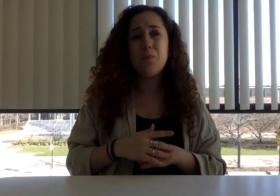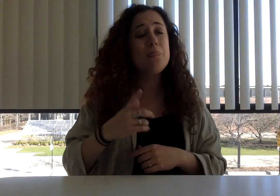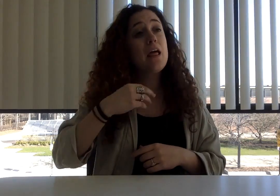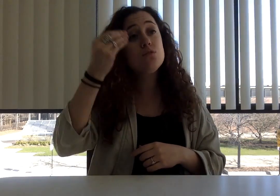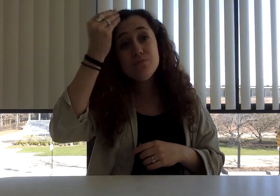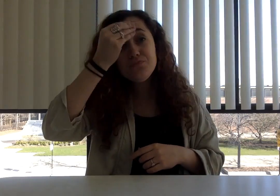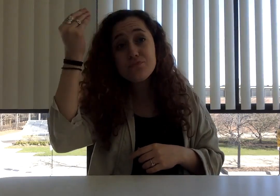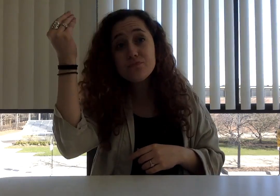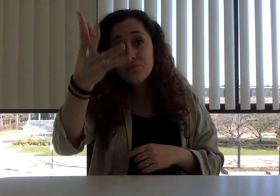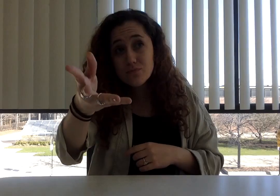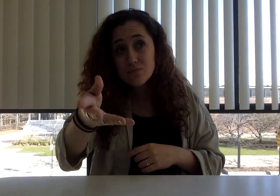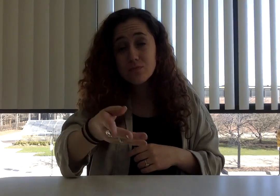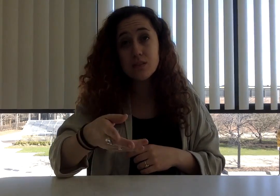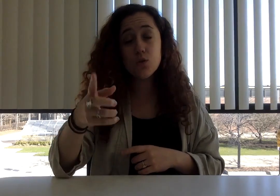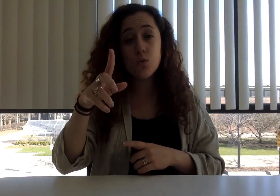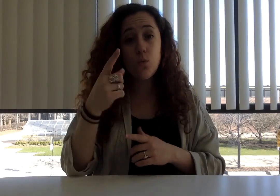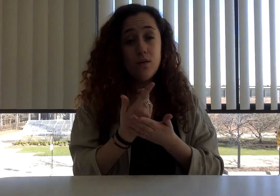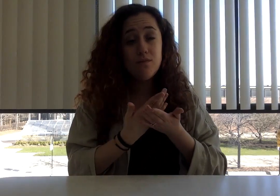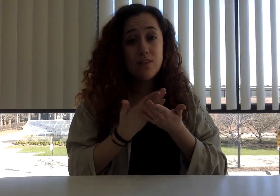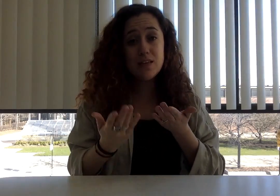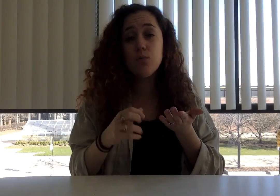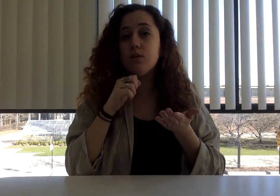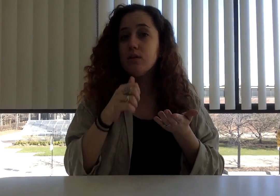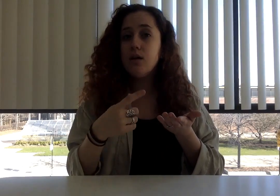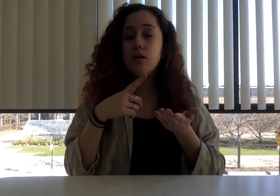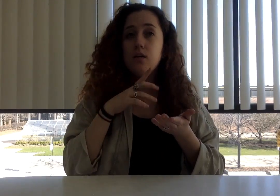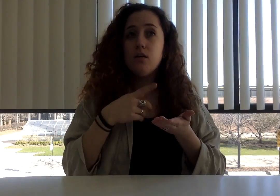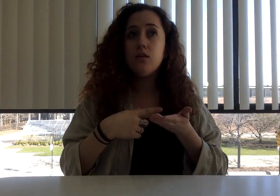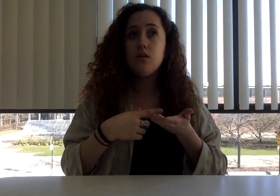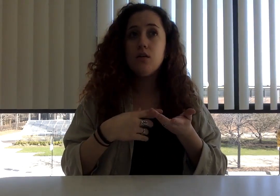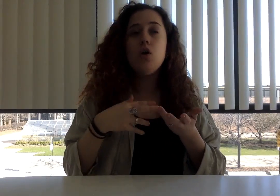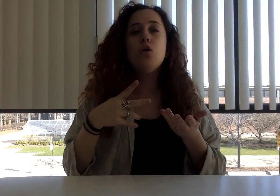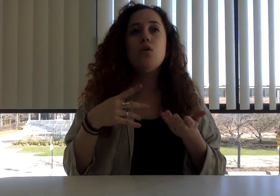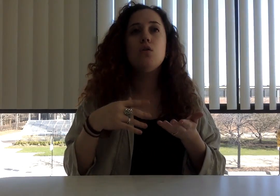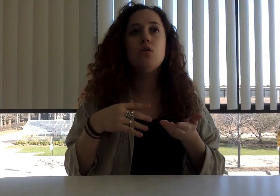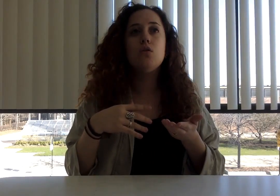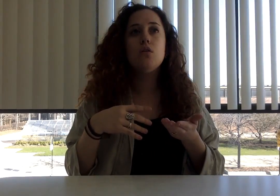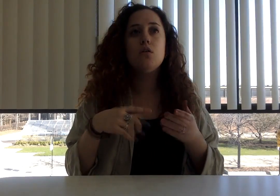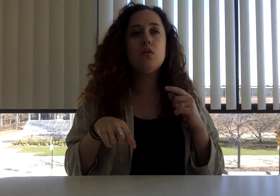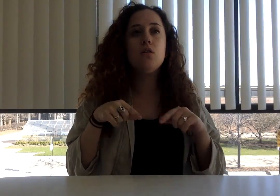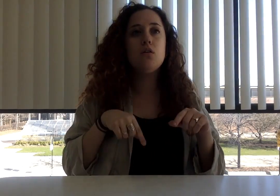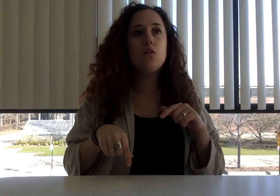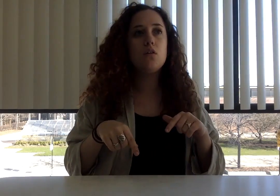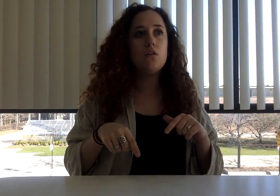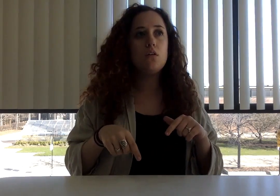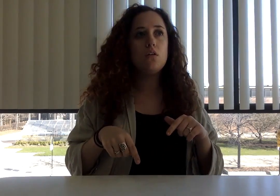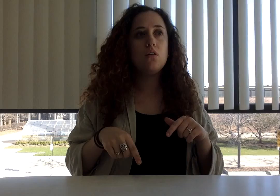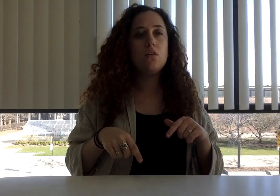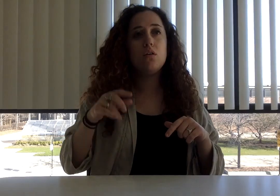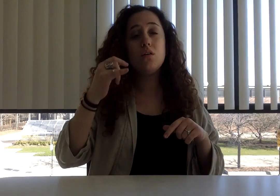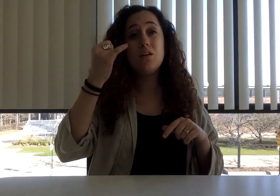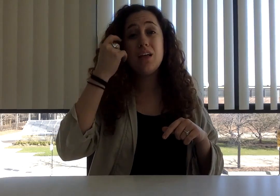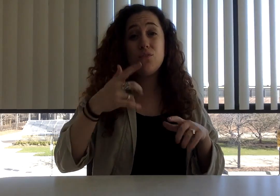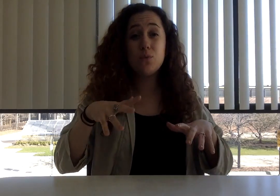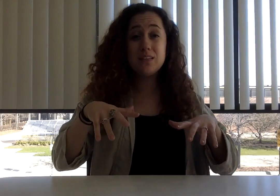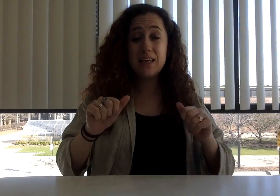talk about. Didn't require you to graph it, offered you to graph it. Had you taken advantage of it, you might have gotten further in the problem. You said